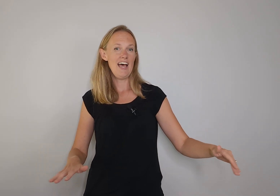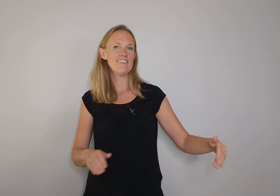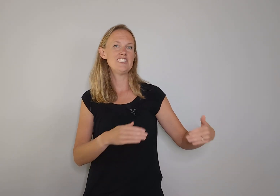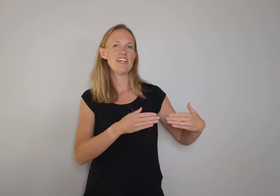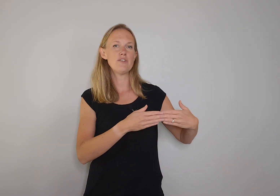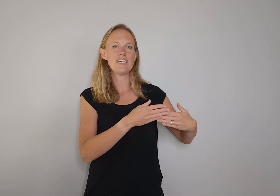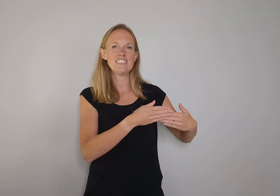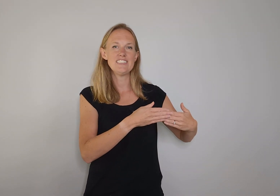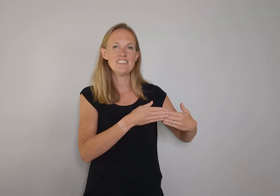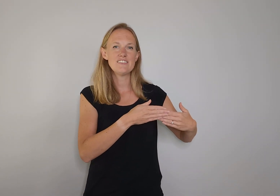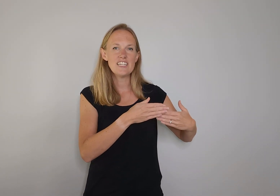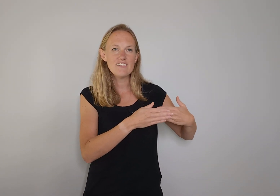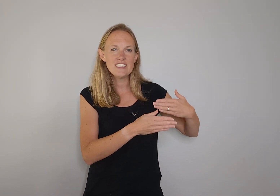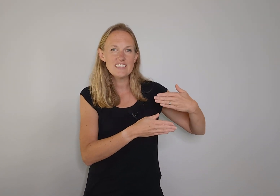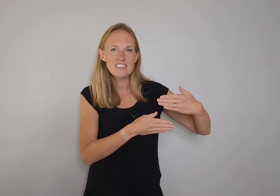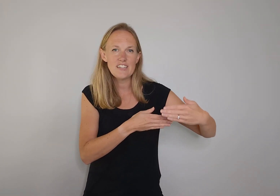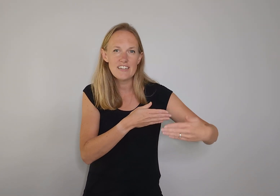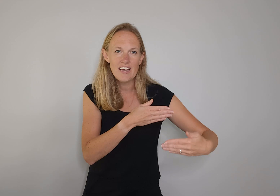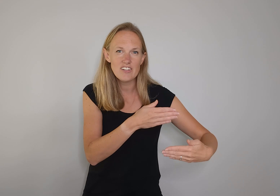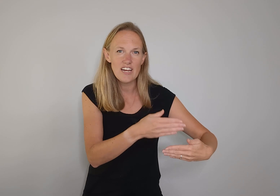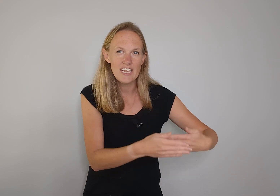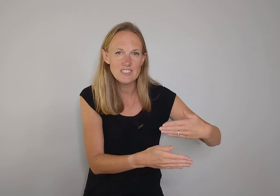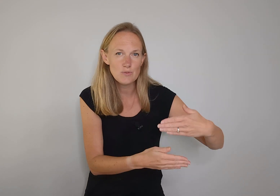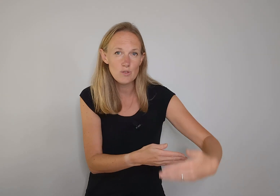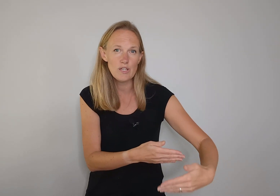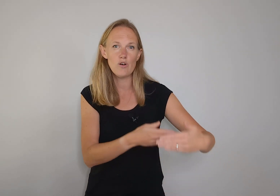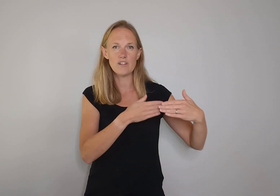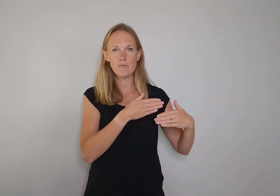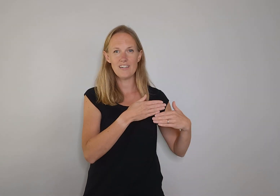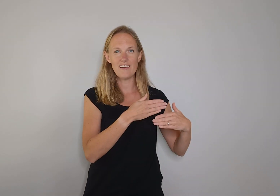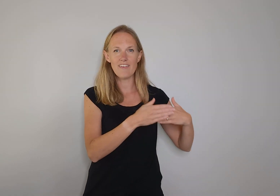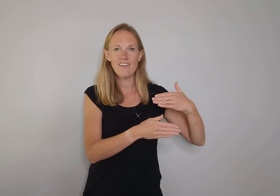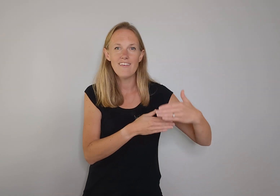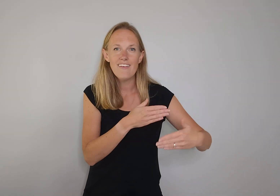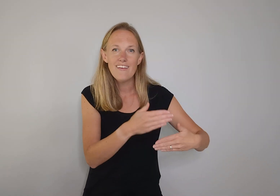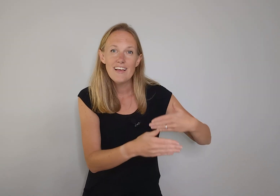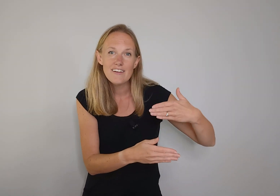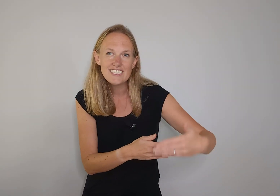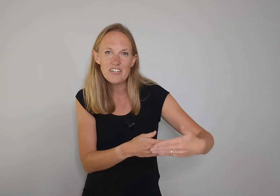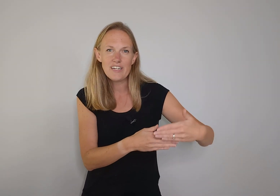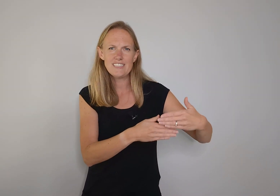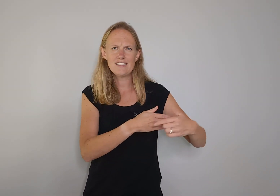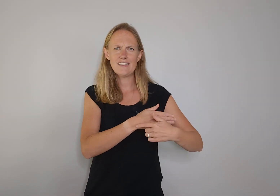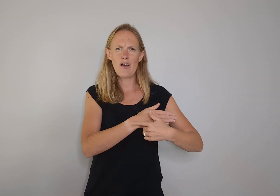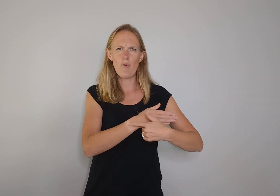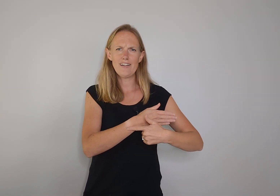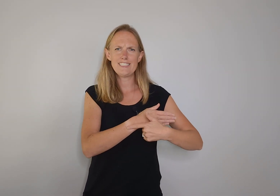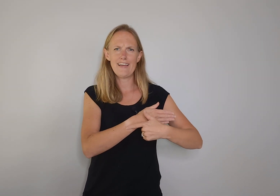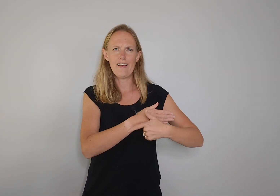of generations. So generations, you kind of have your hands rolling over one another. Generations. Look at that watch tan,